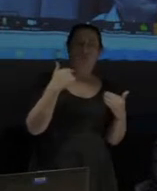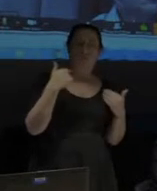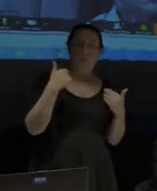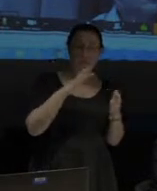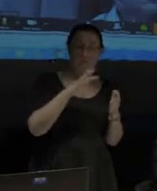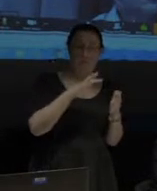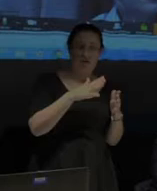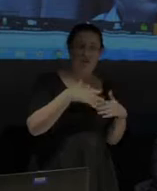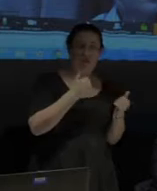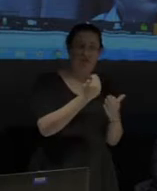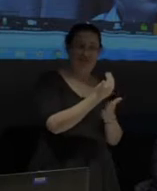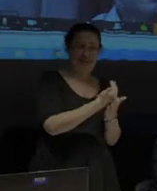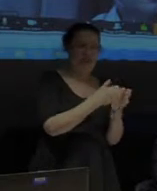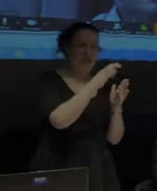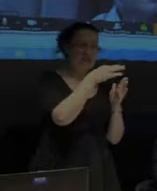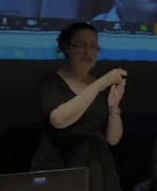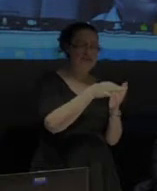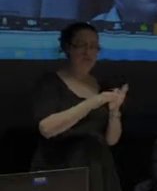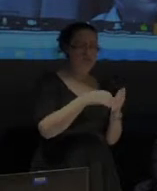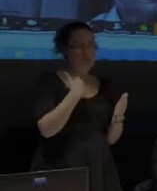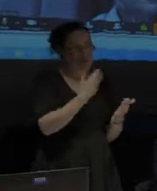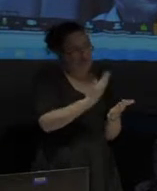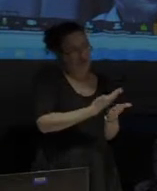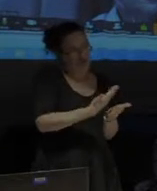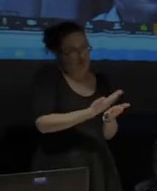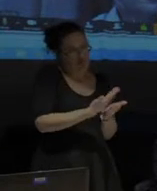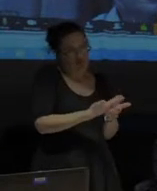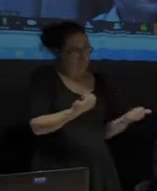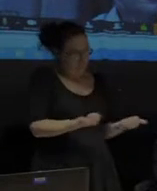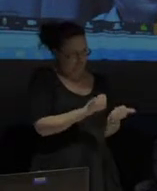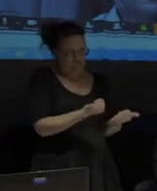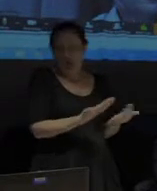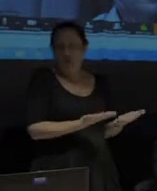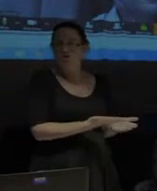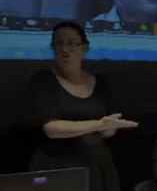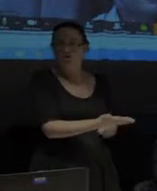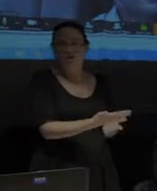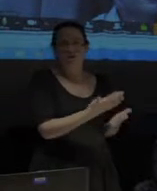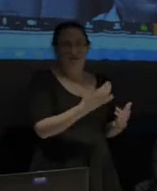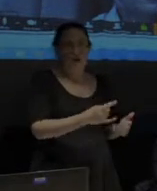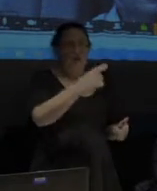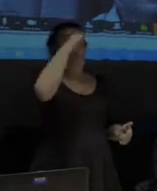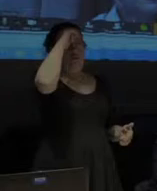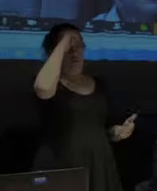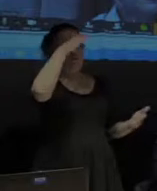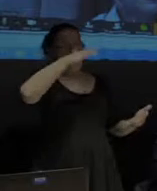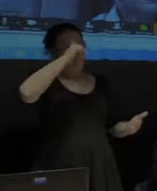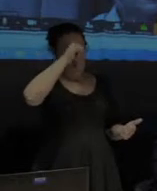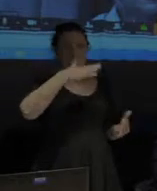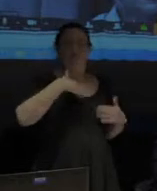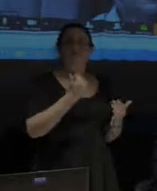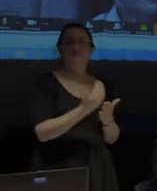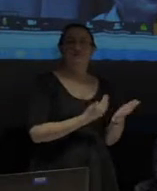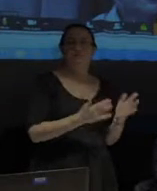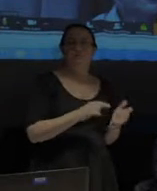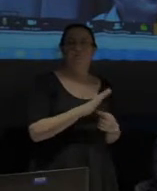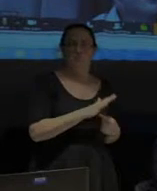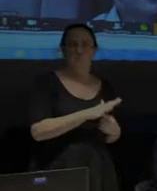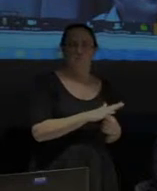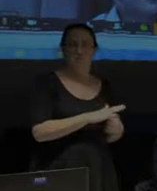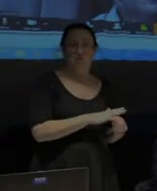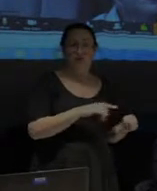and safety. We're obsessed with health and safety. We've been through that, and it's now a mindset. We are less far on